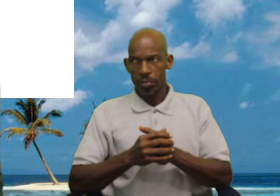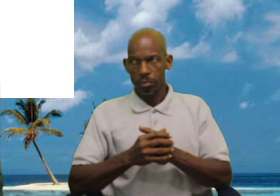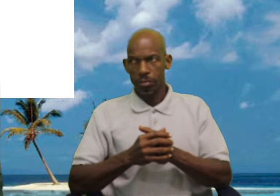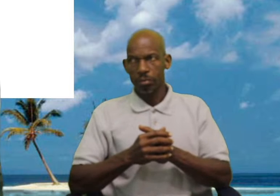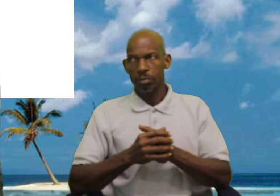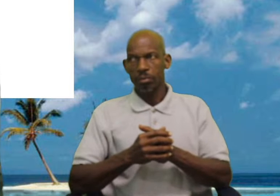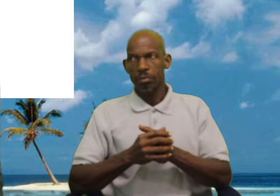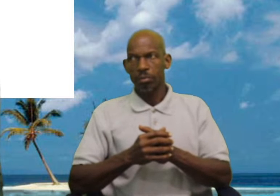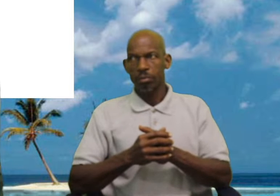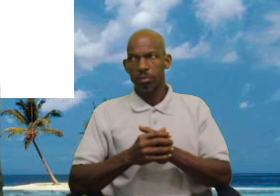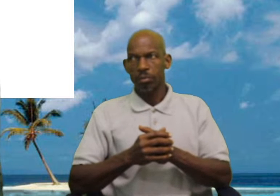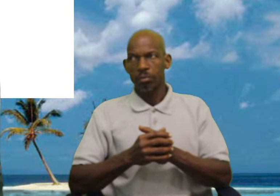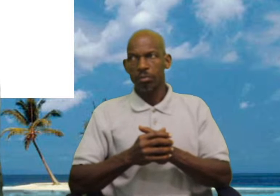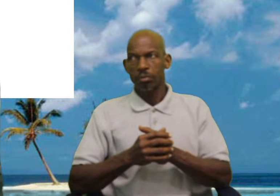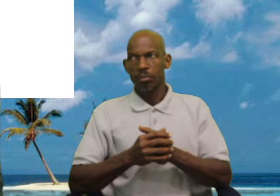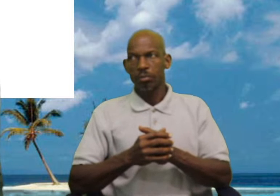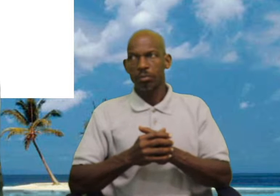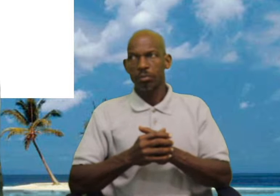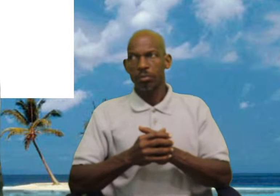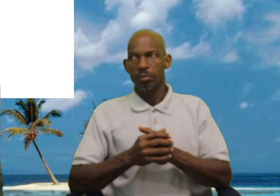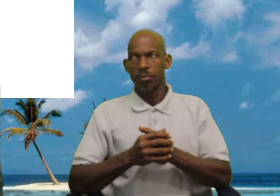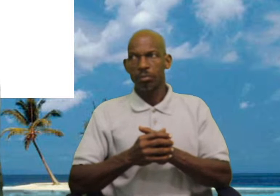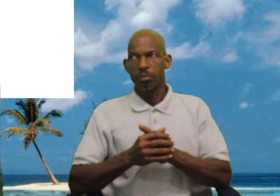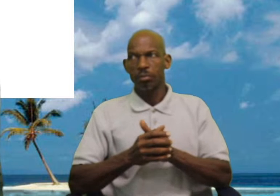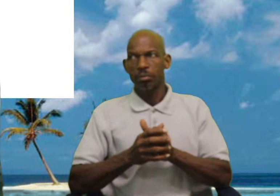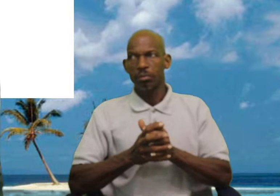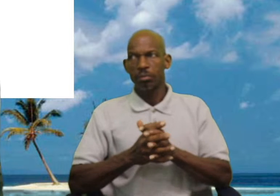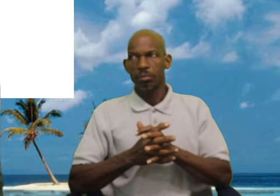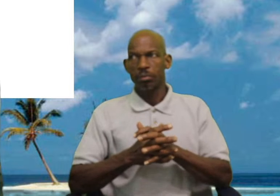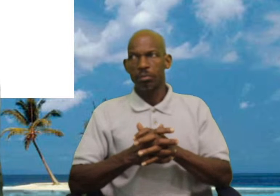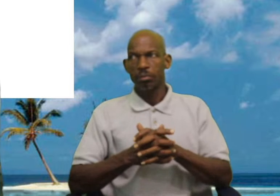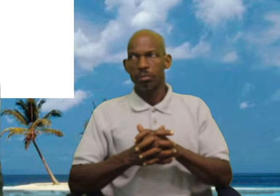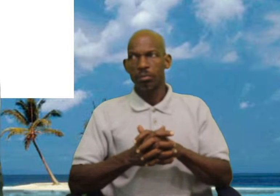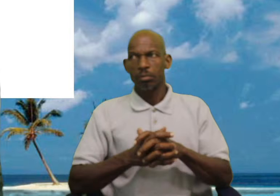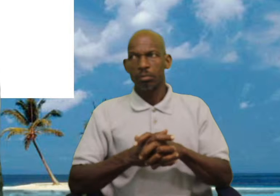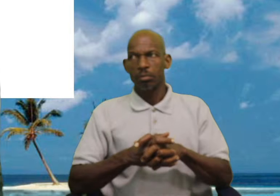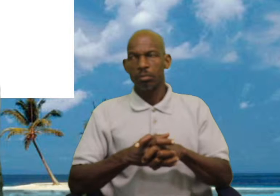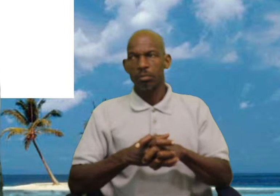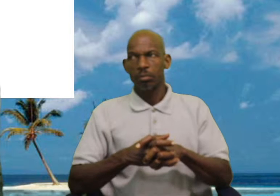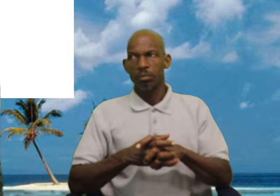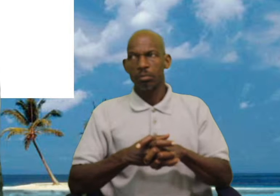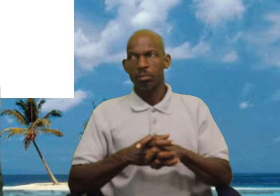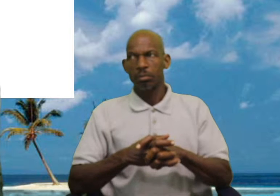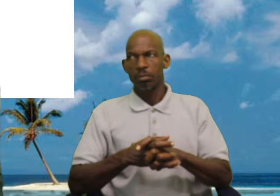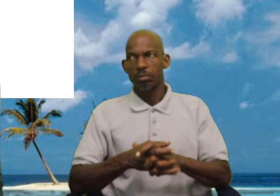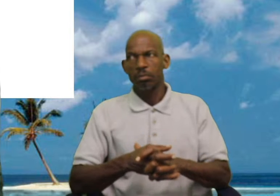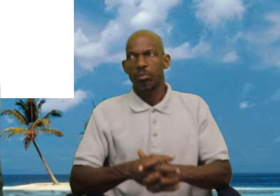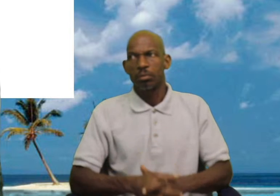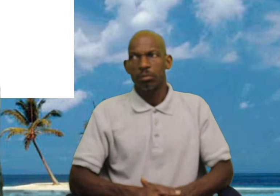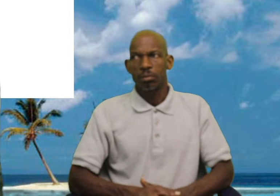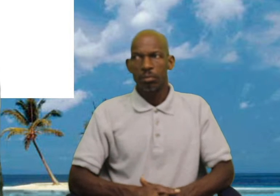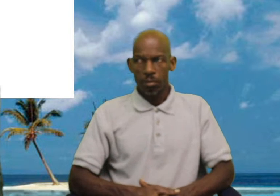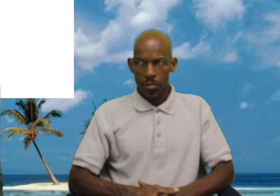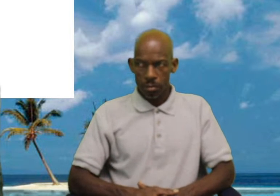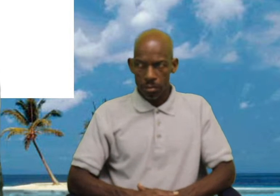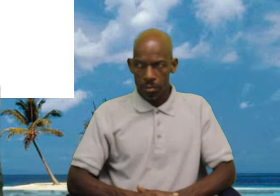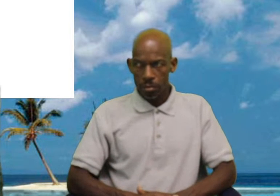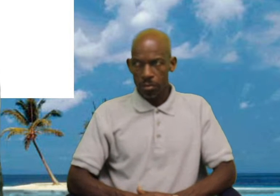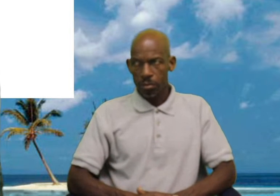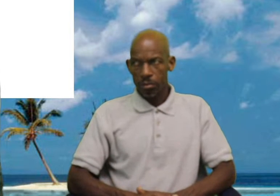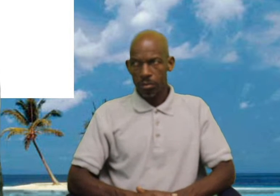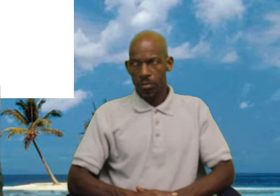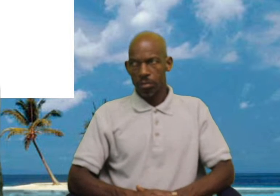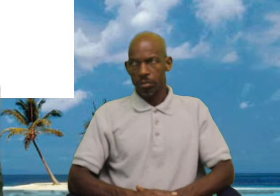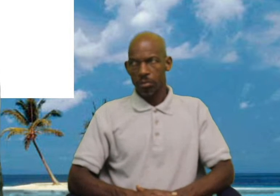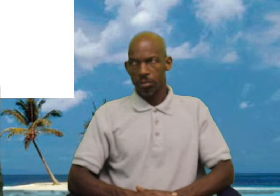All right, so this is a book. The same book, excuse me. So the same book is on